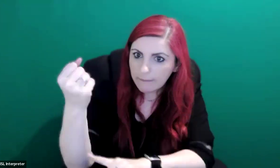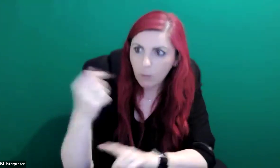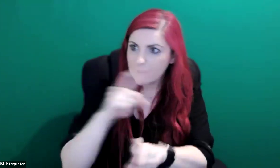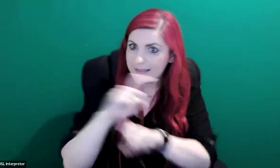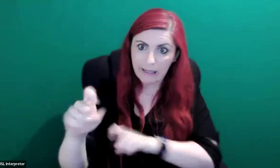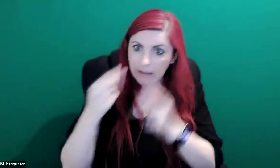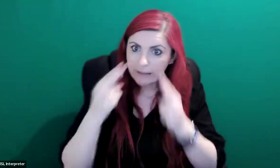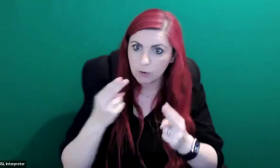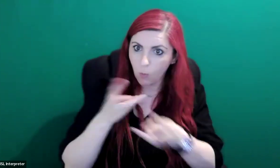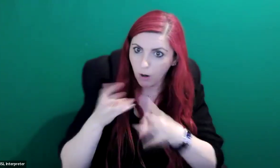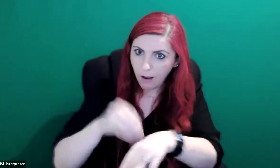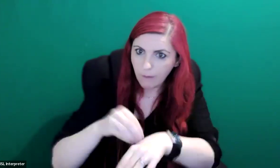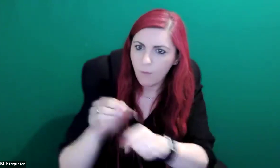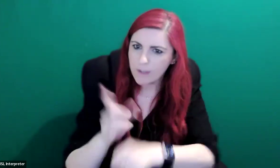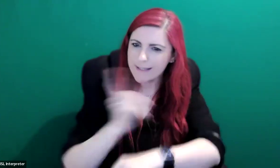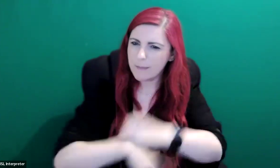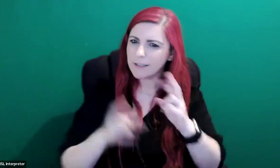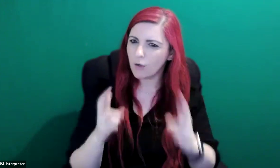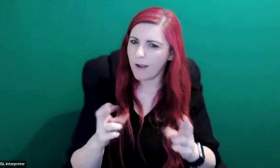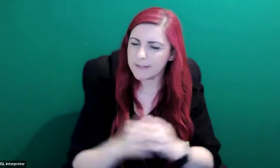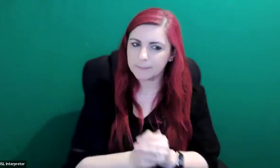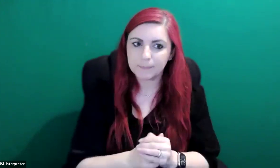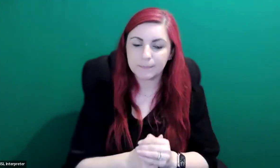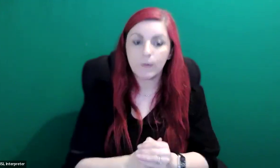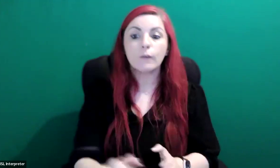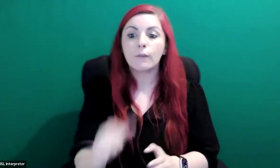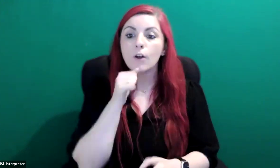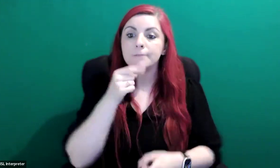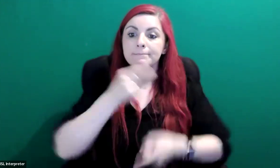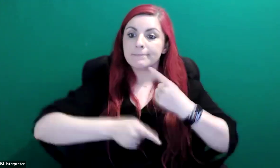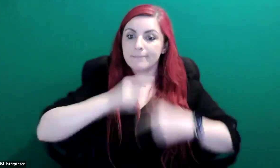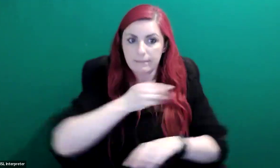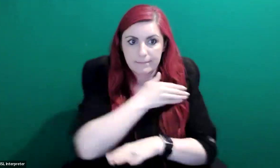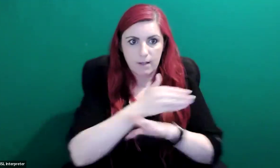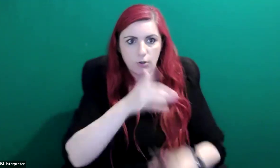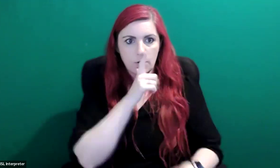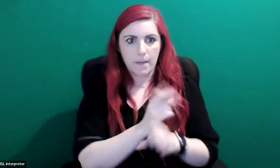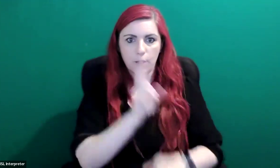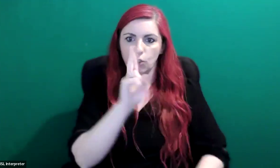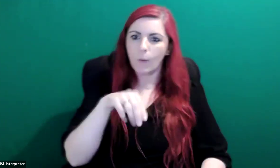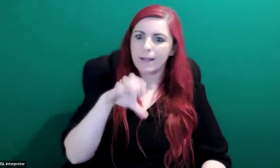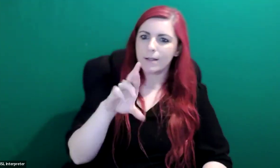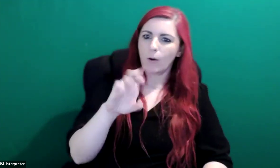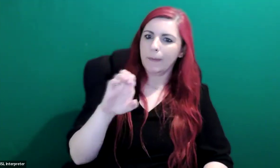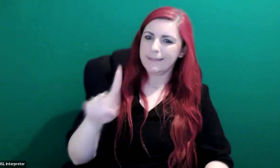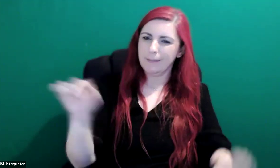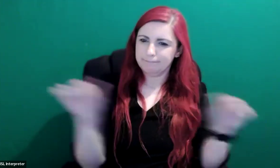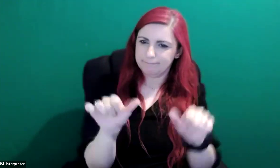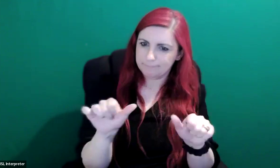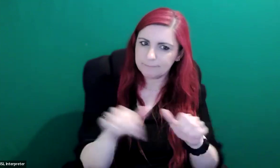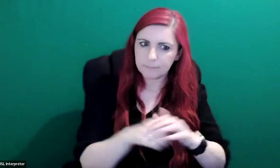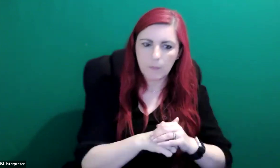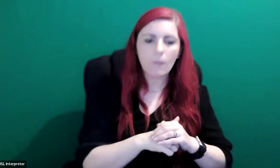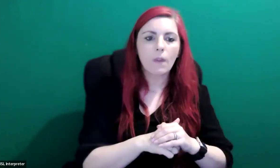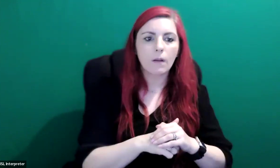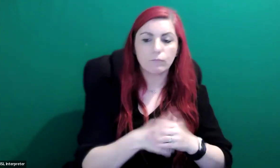rights. So let's begin by talking about the UN Convention itself, the UNCRPD for short. So